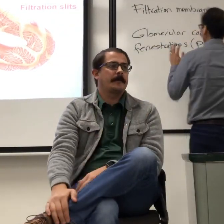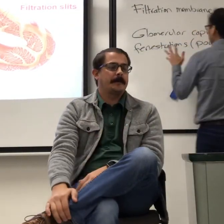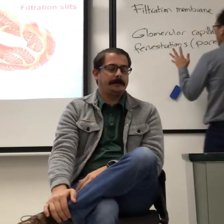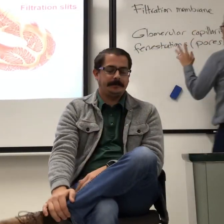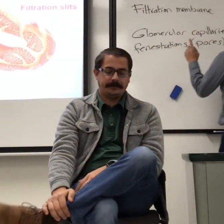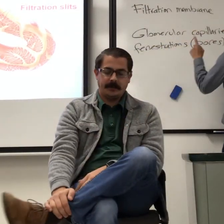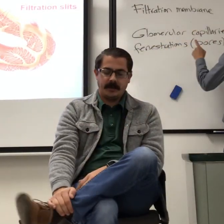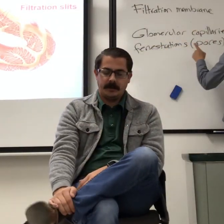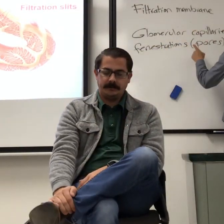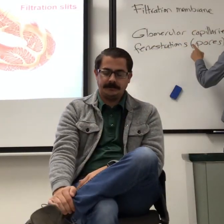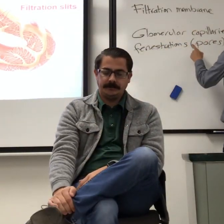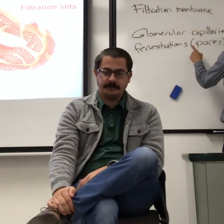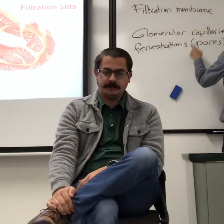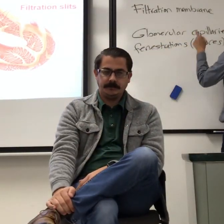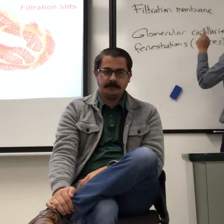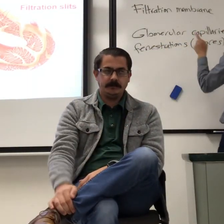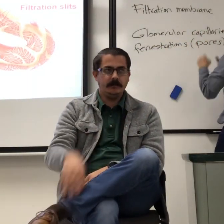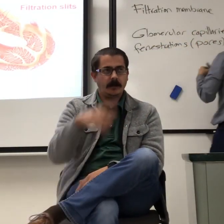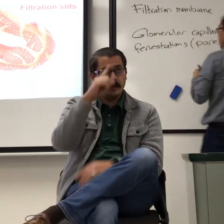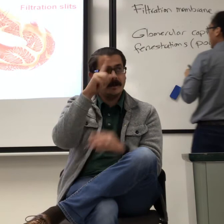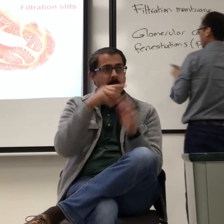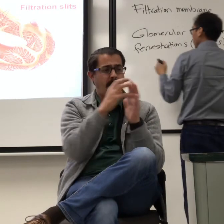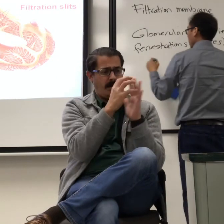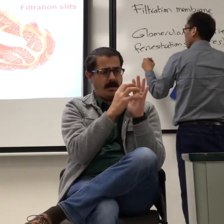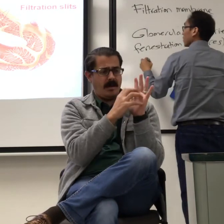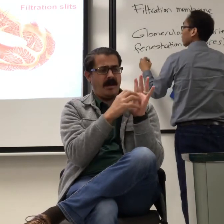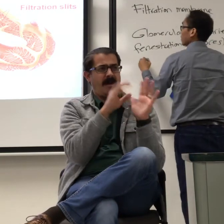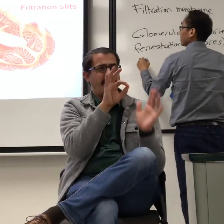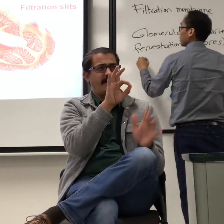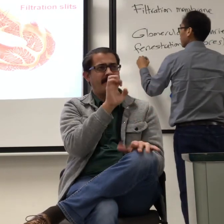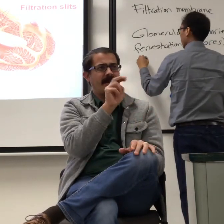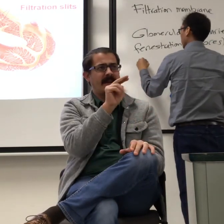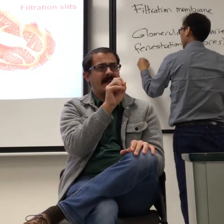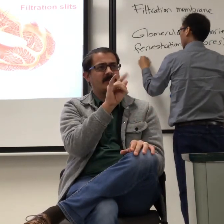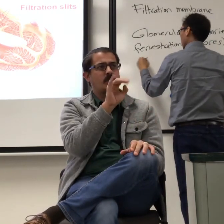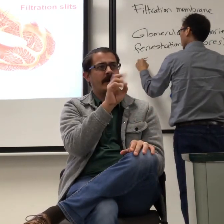So think about the fenestrations along with